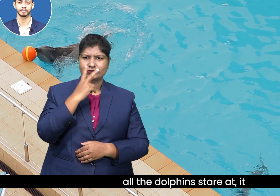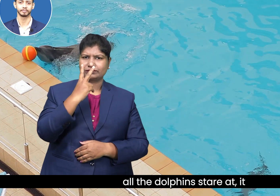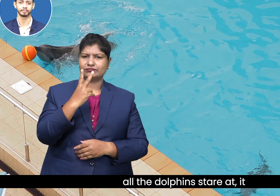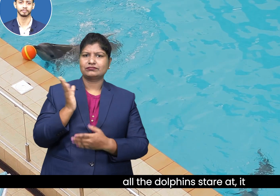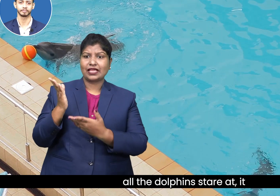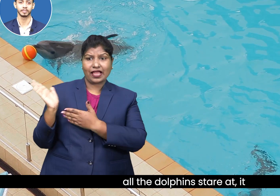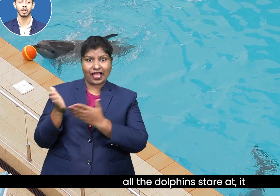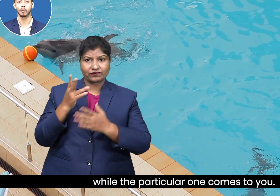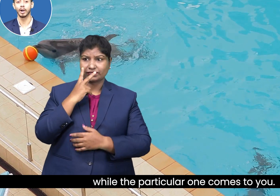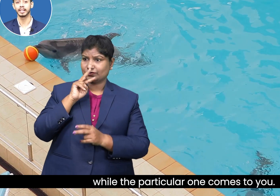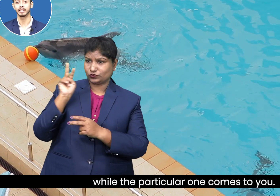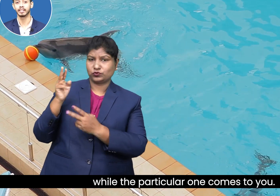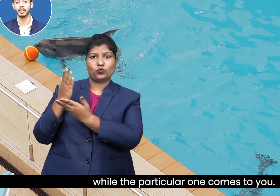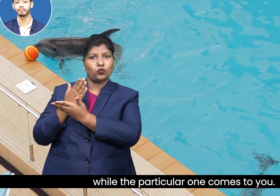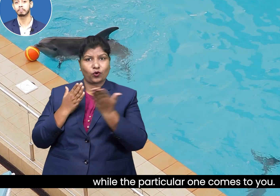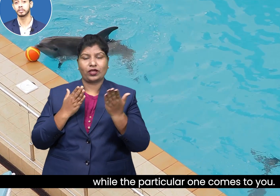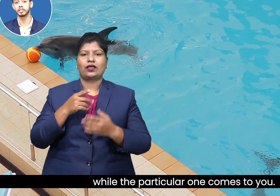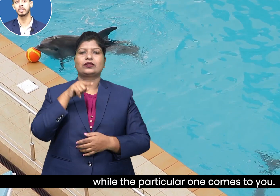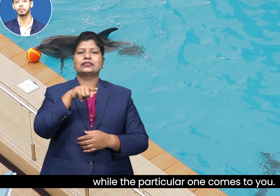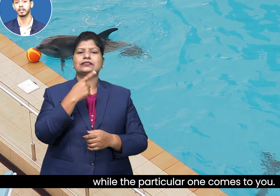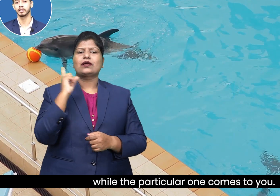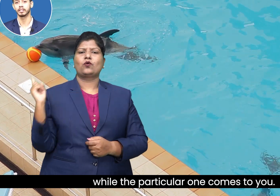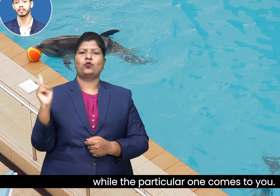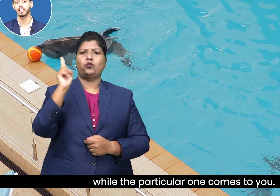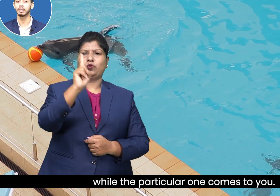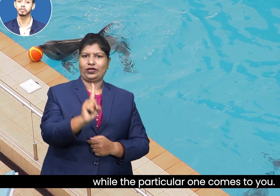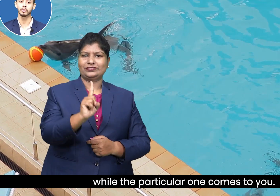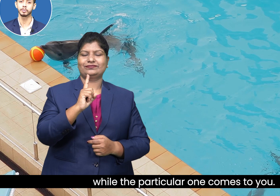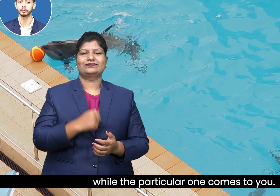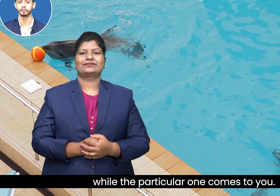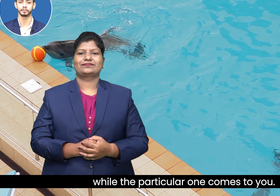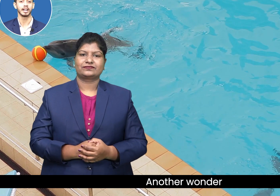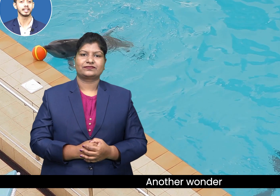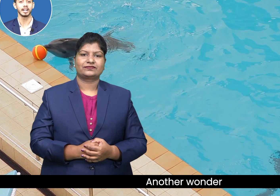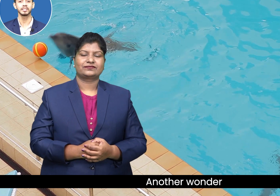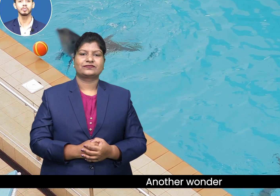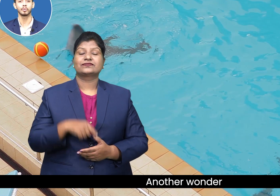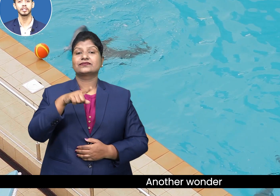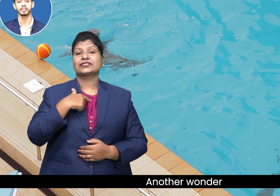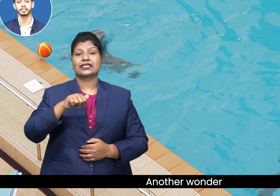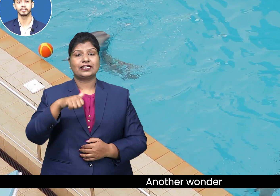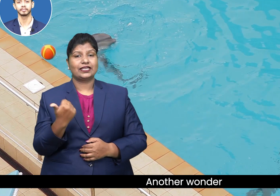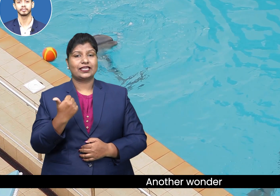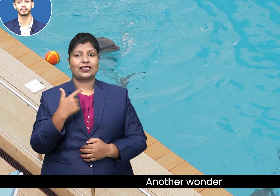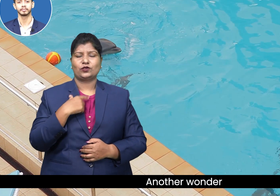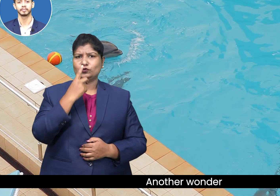it, while the particular one comes to you. Another